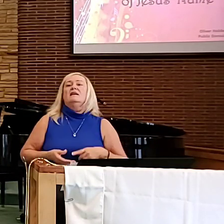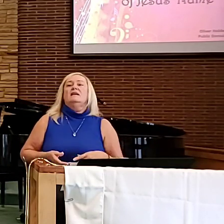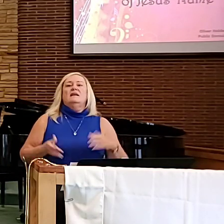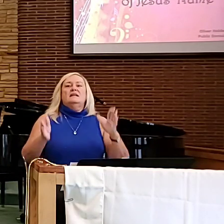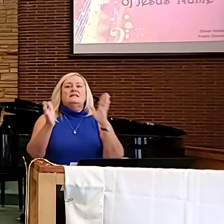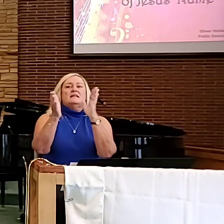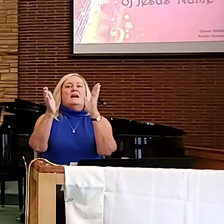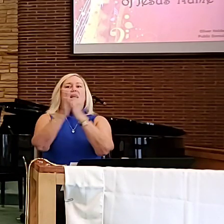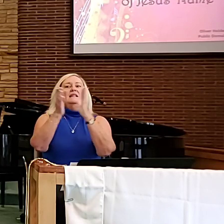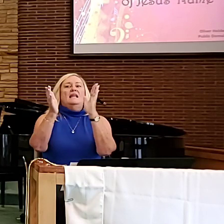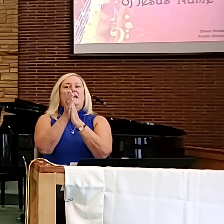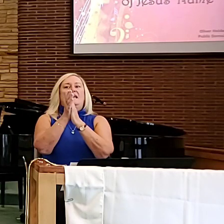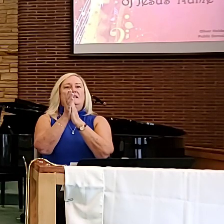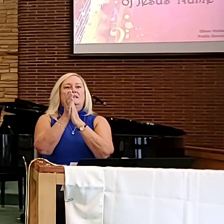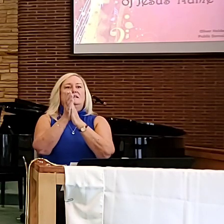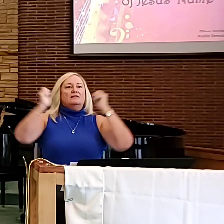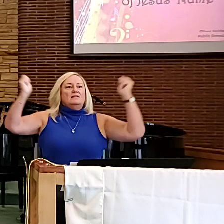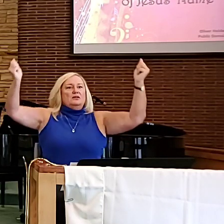It's